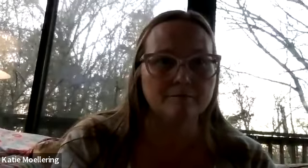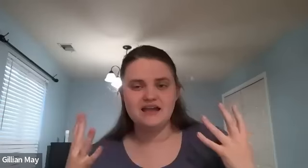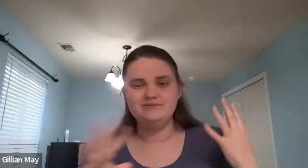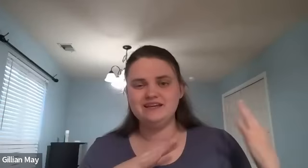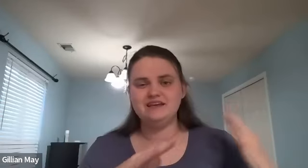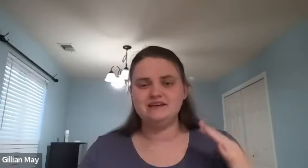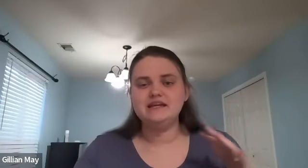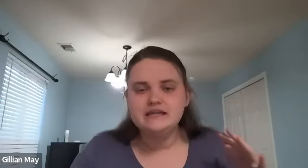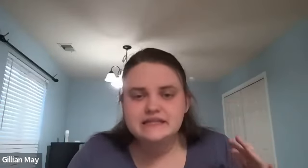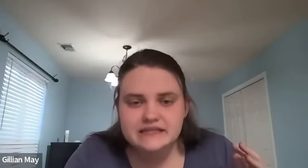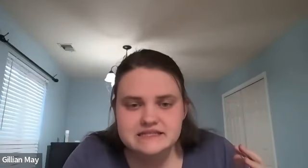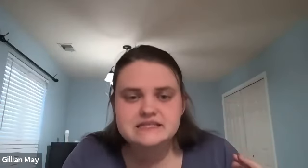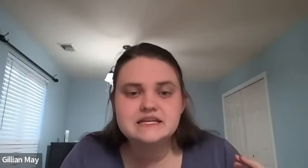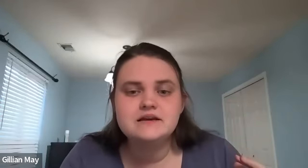tonight, making it kind of easy.